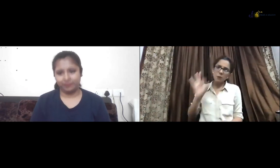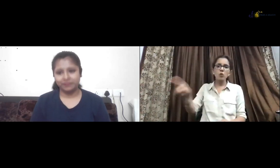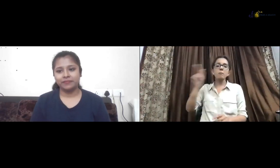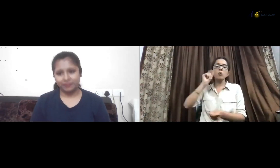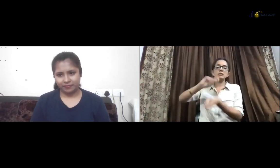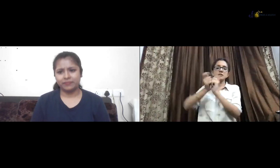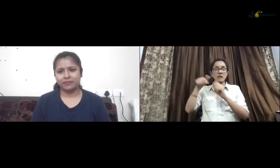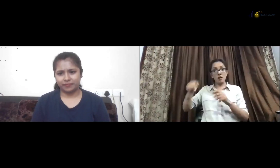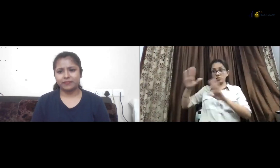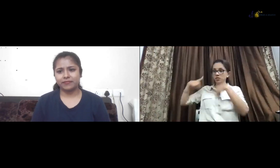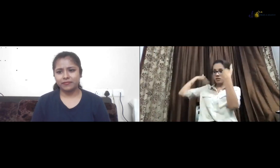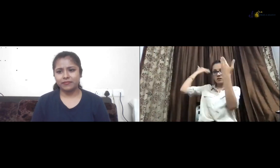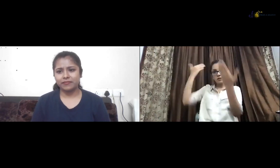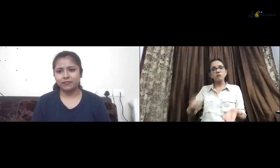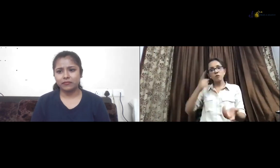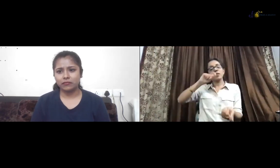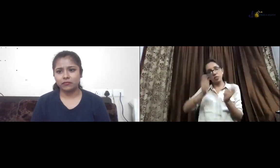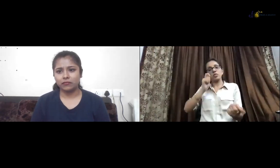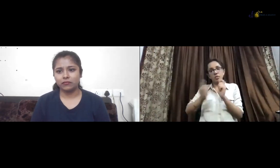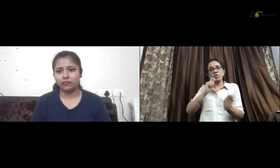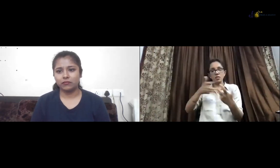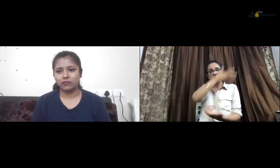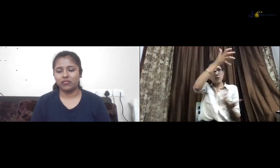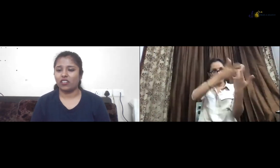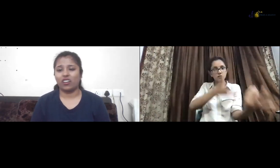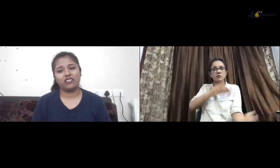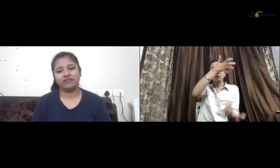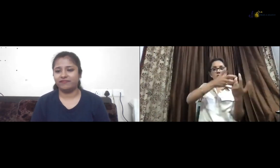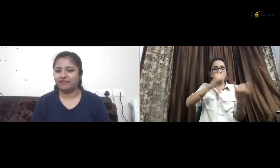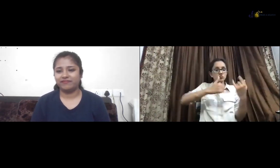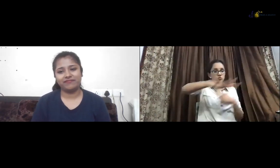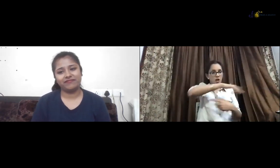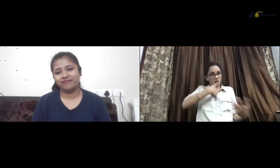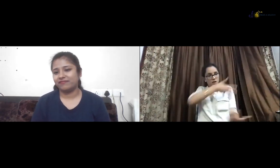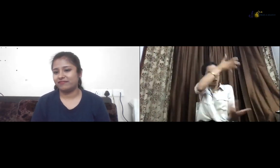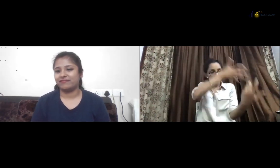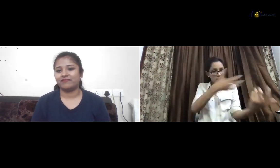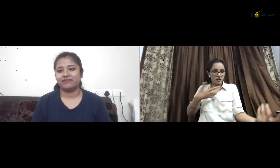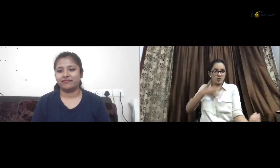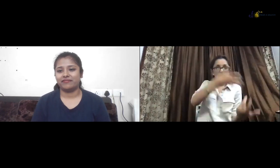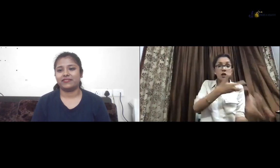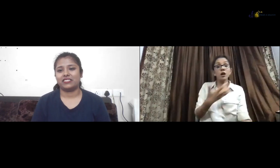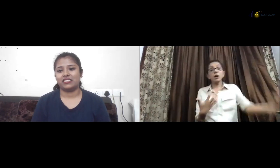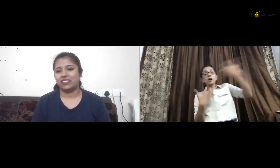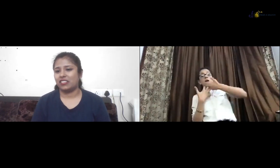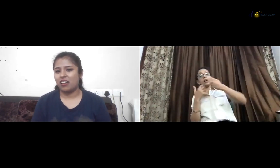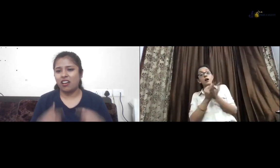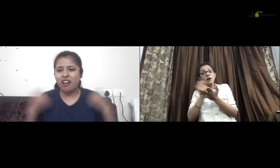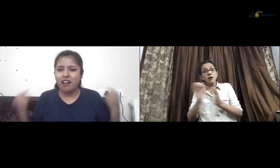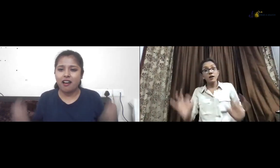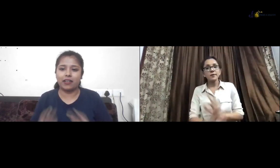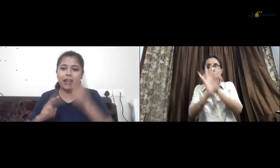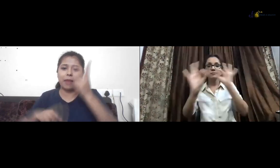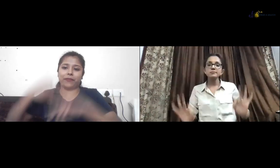them also. It's the time they need to change also. We are always